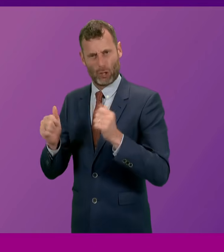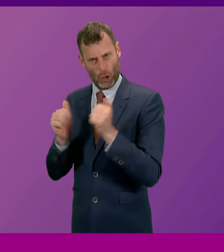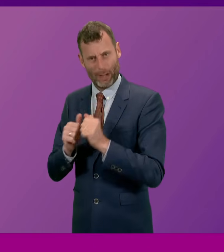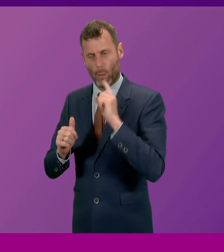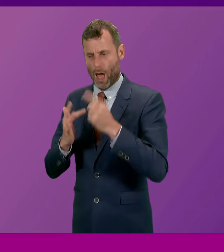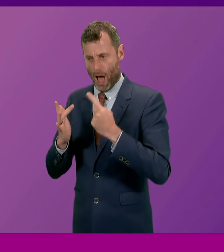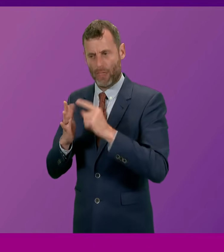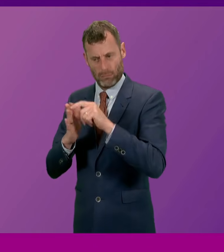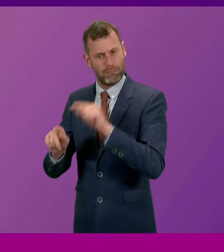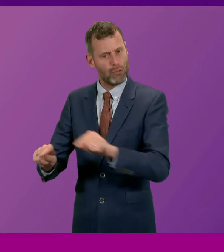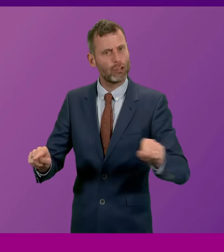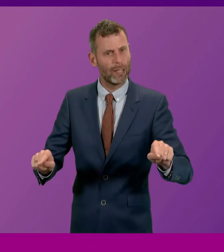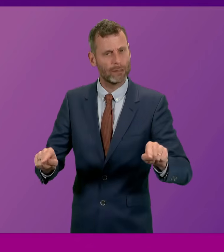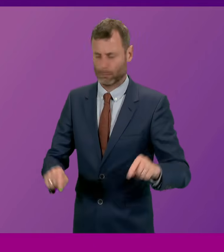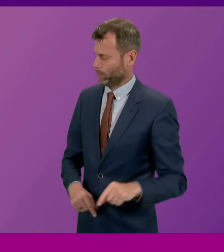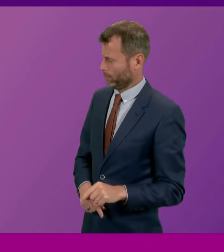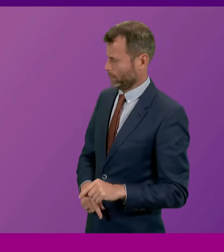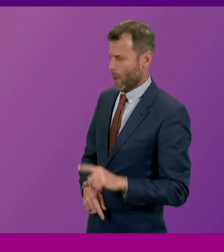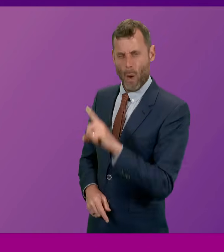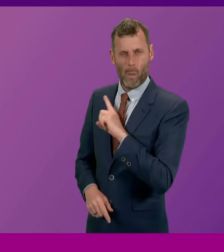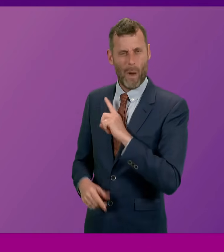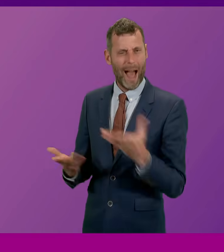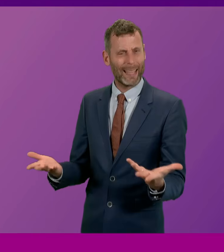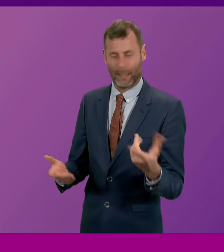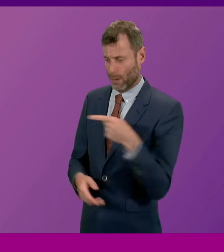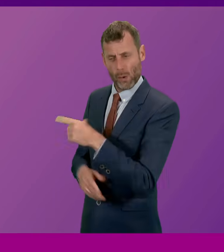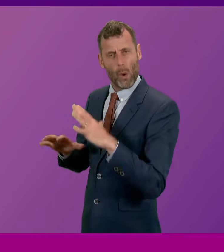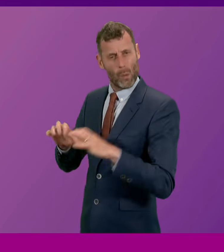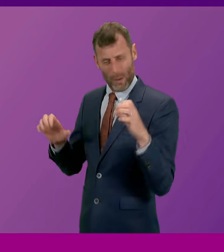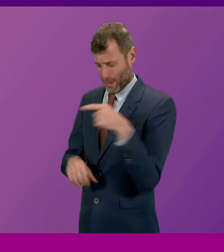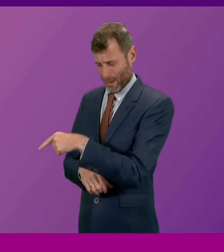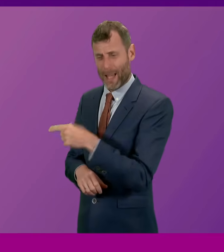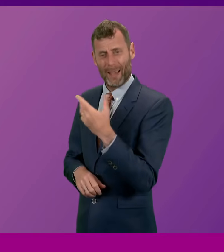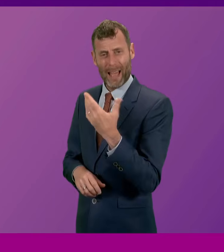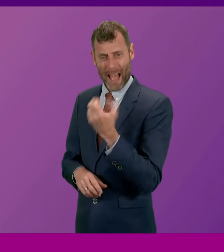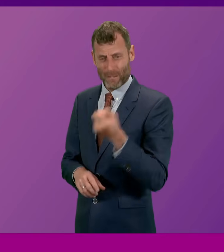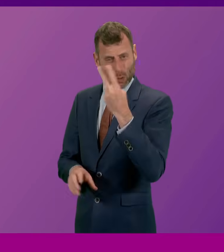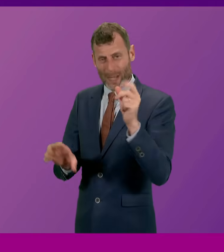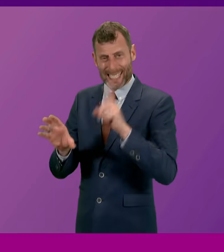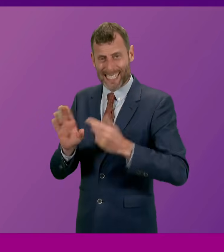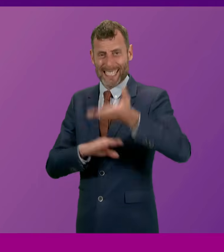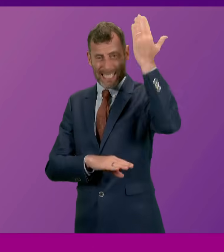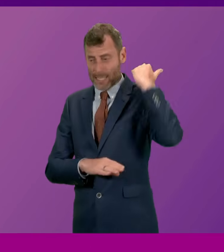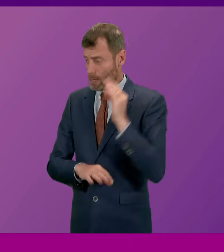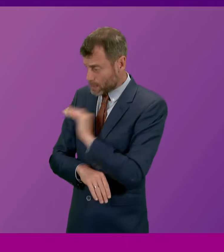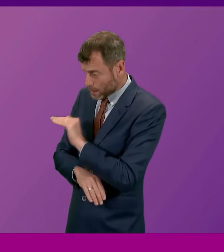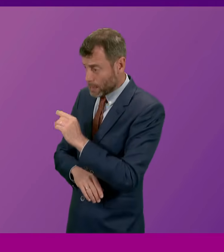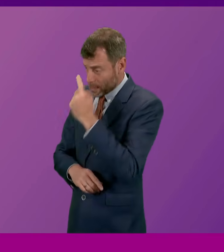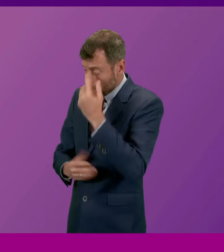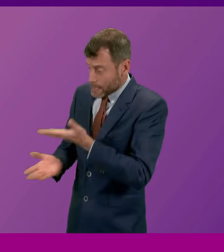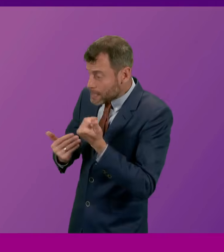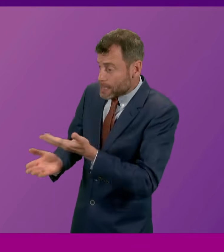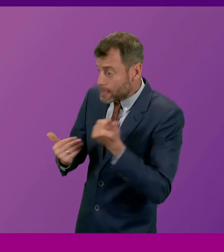had 20 years to hammer out the detail on Acorn, does the First Minister agree with me that we must now